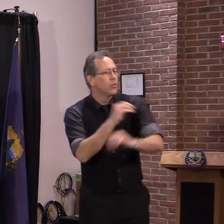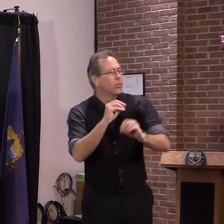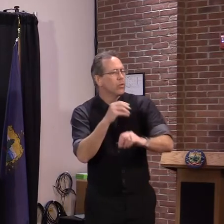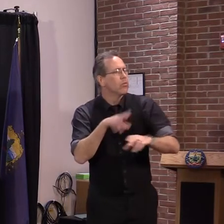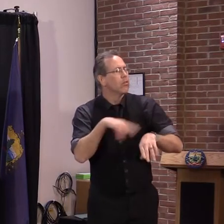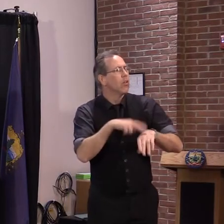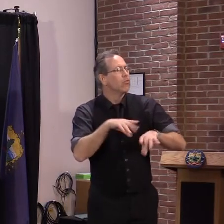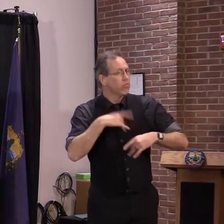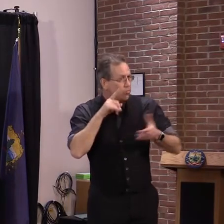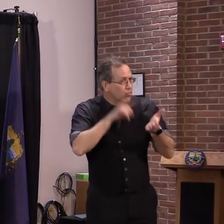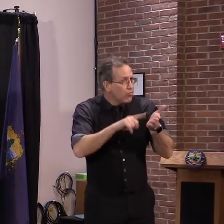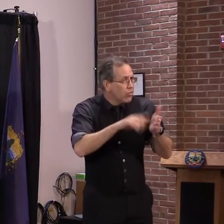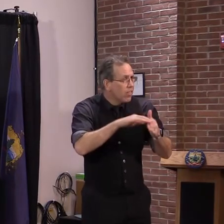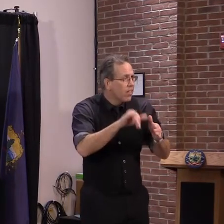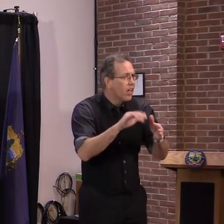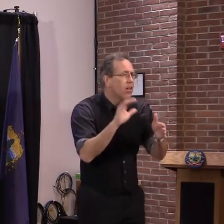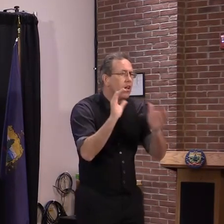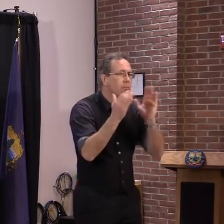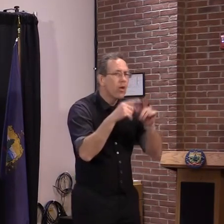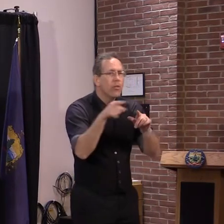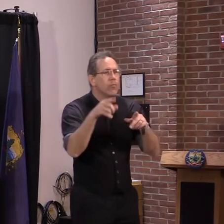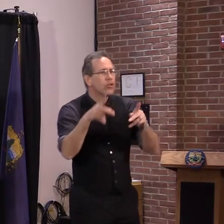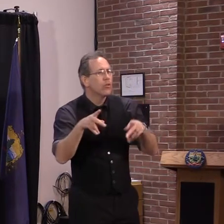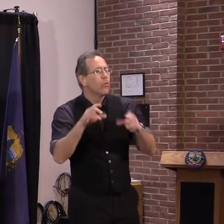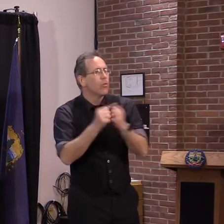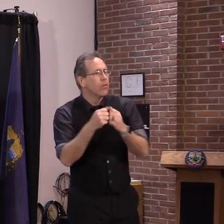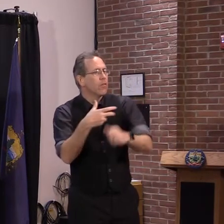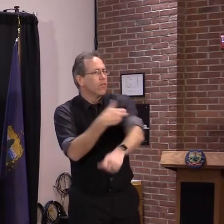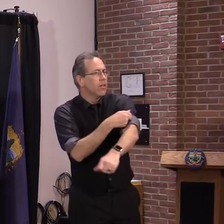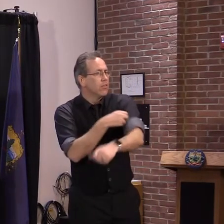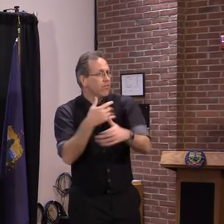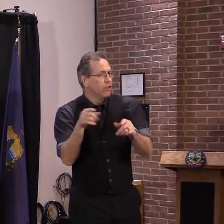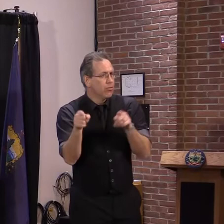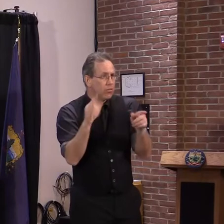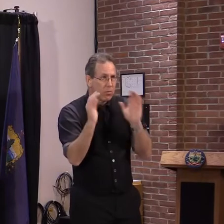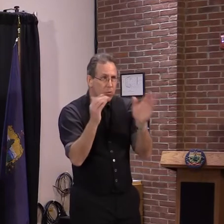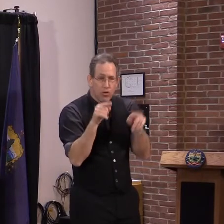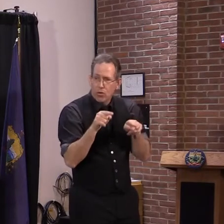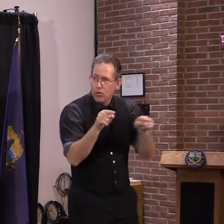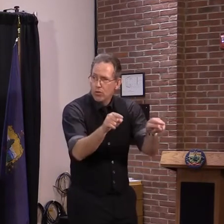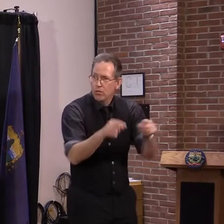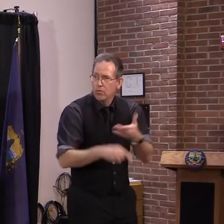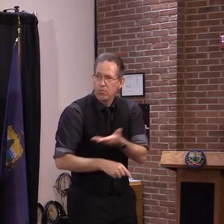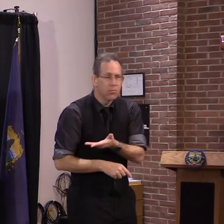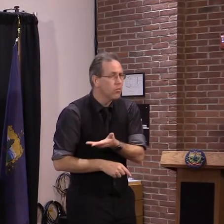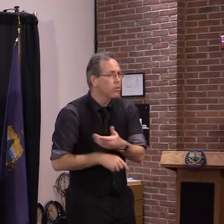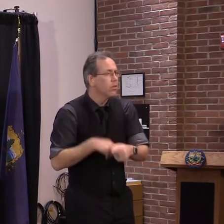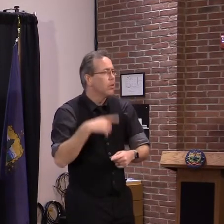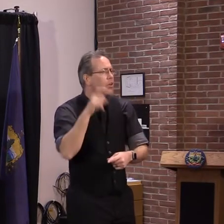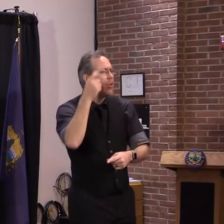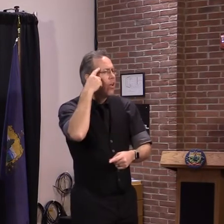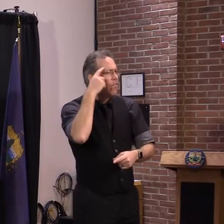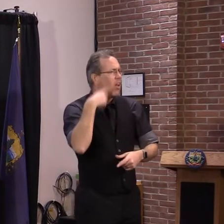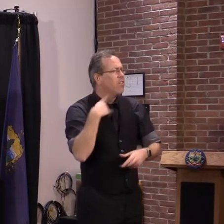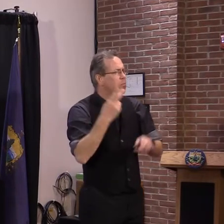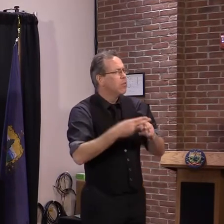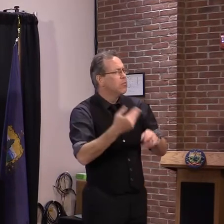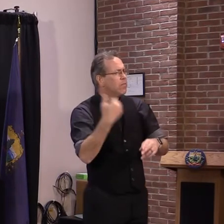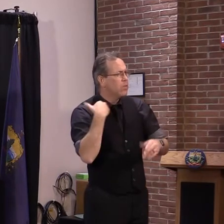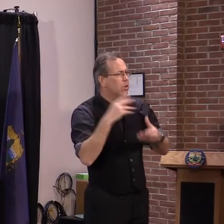Again, I think earlier I'd mentioned that there's this notion that if